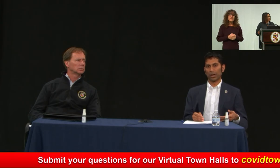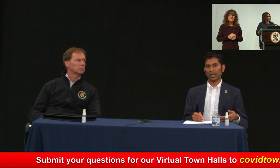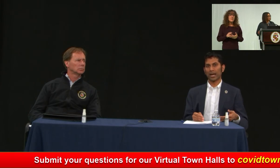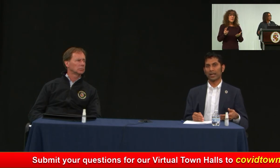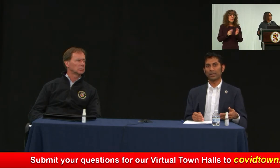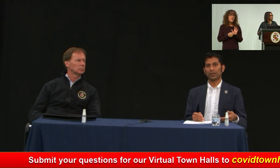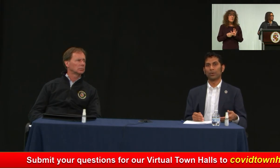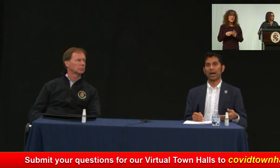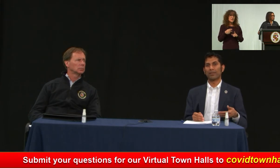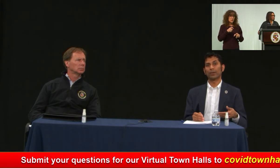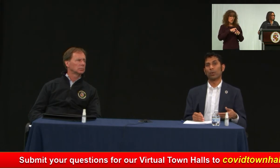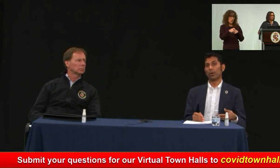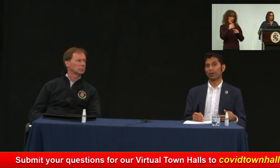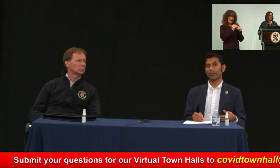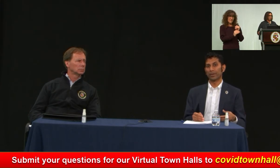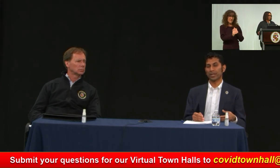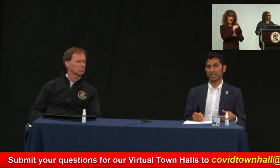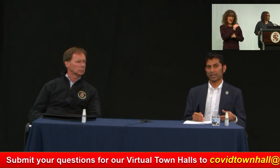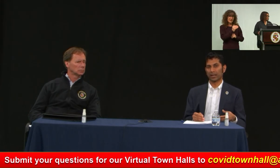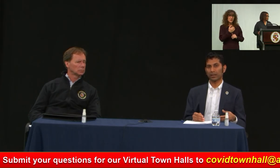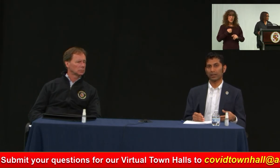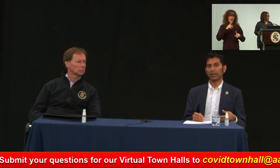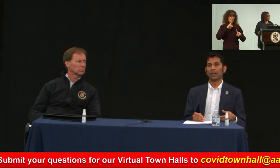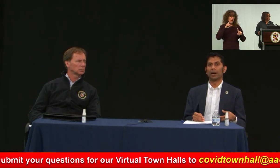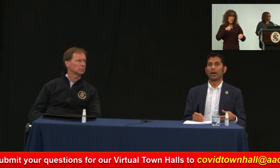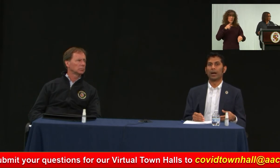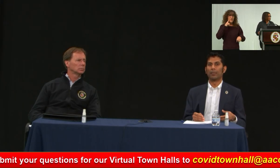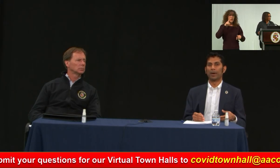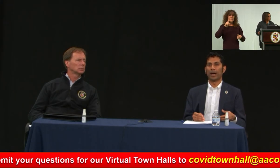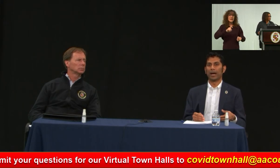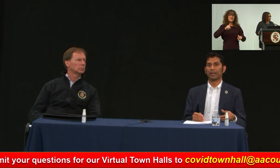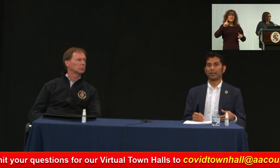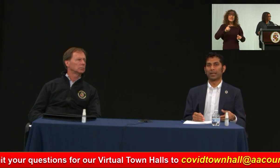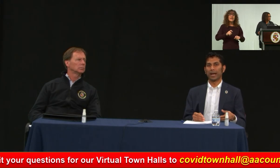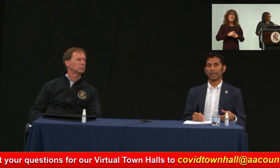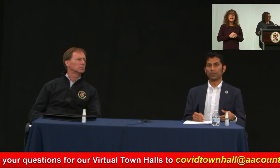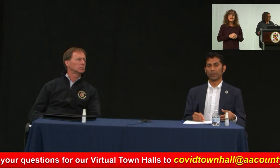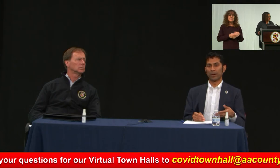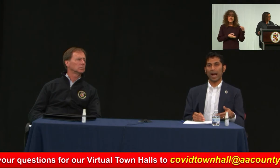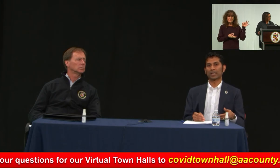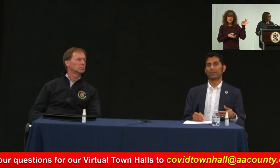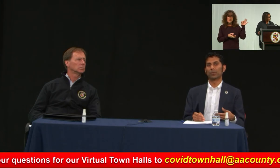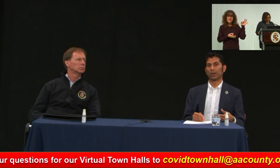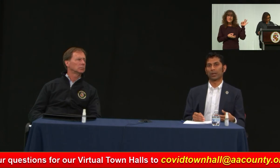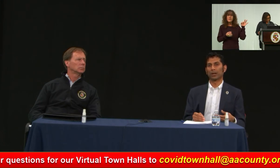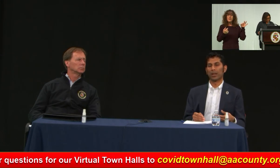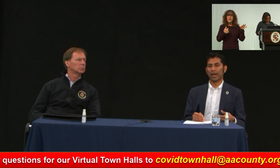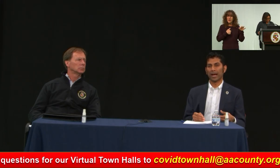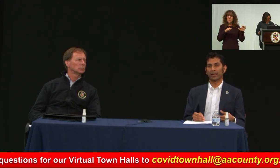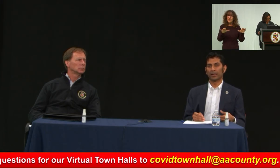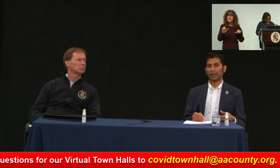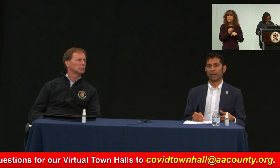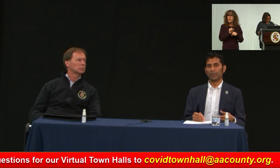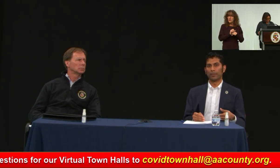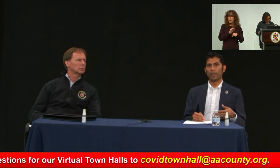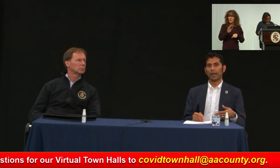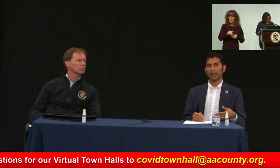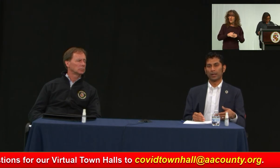You call ahead, you have an order for testing, and that is, we are actively working on that.